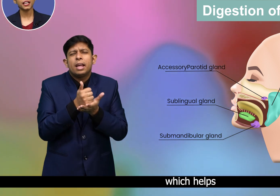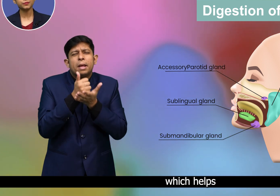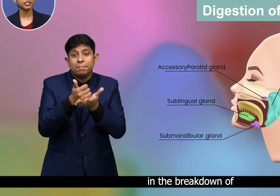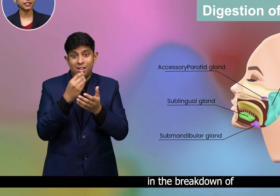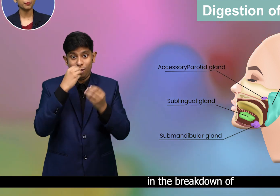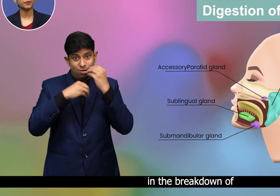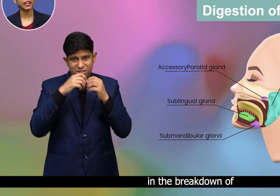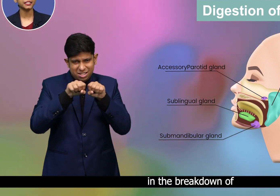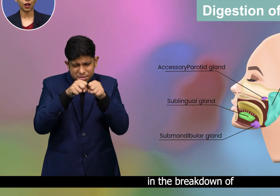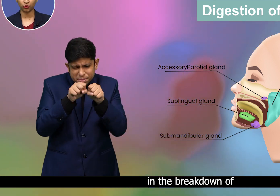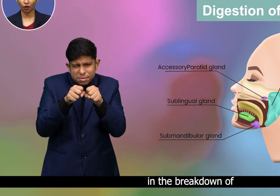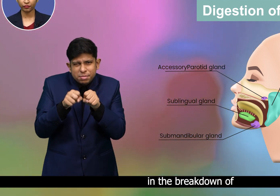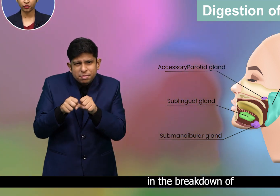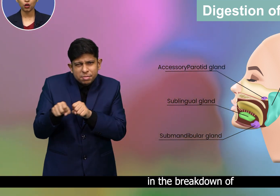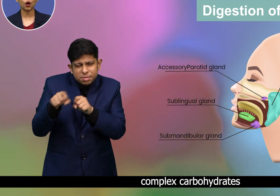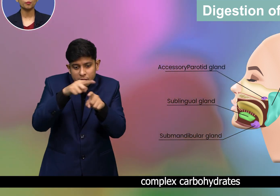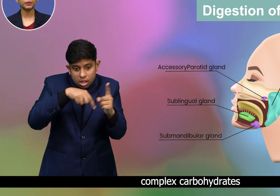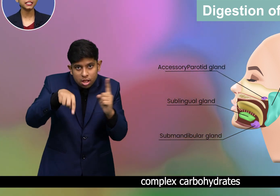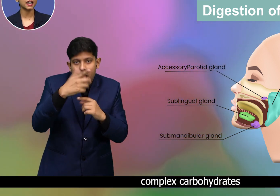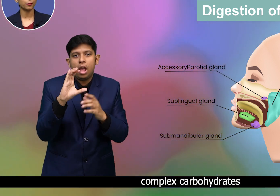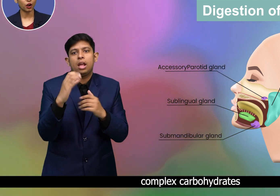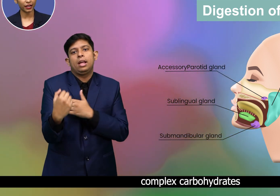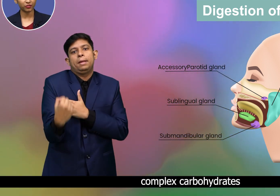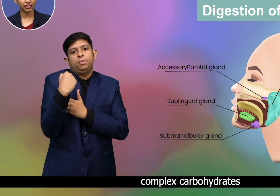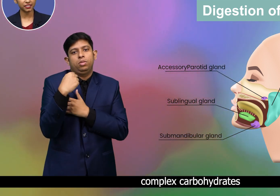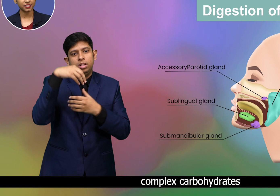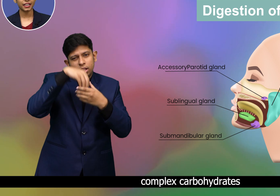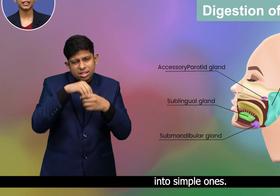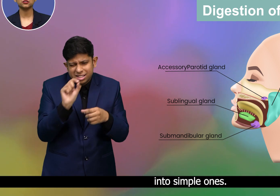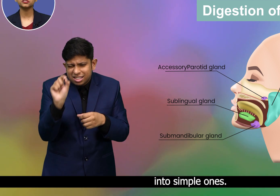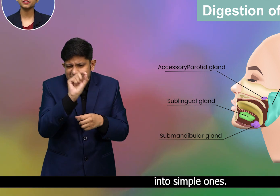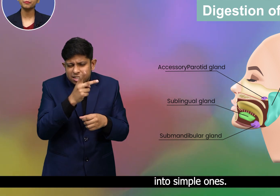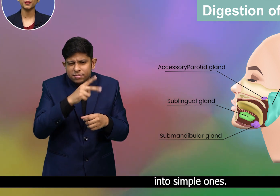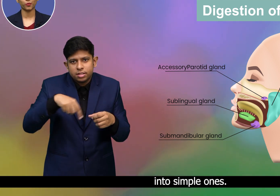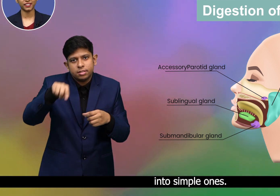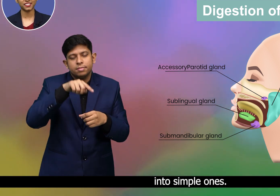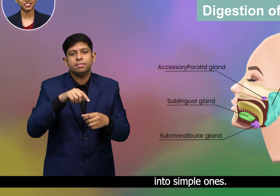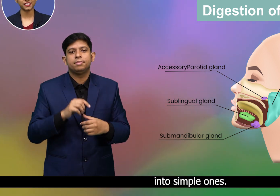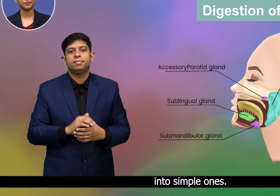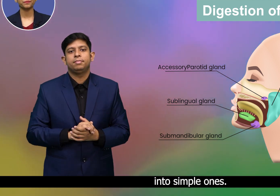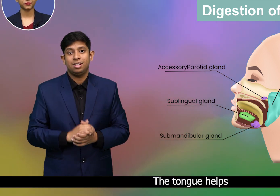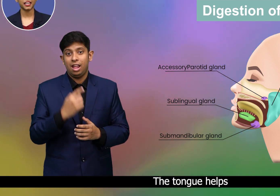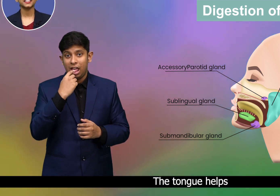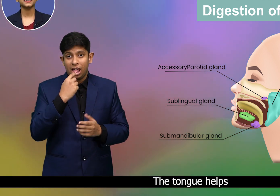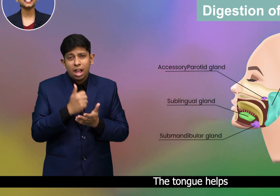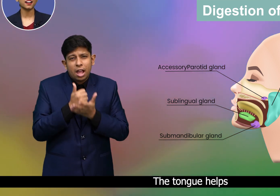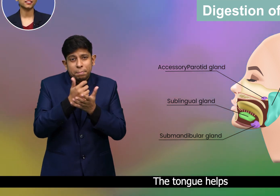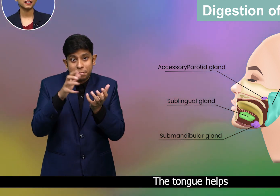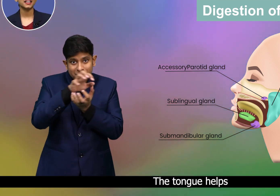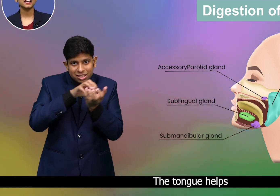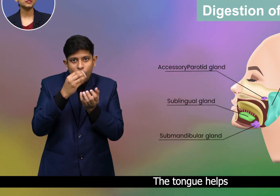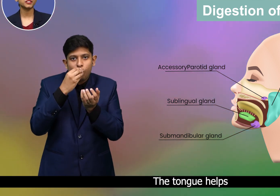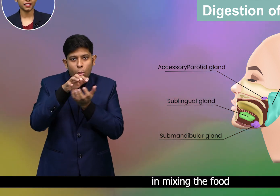which helps in the breakdown of complex carbohydrates into simple ones. The